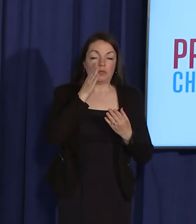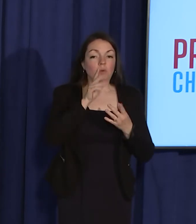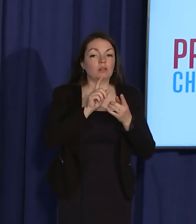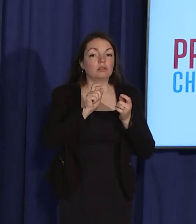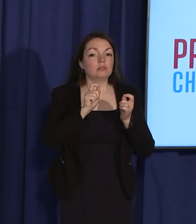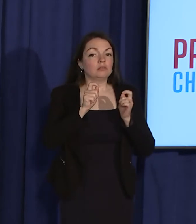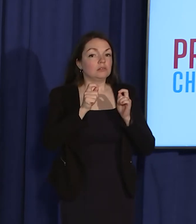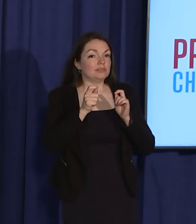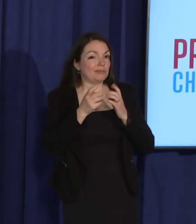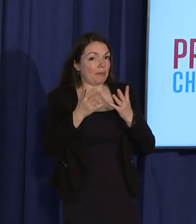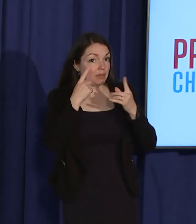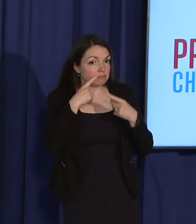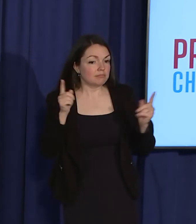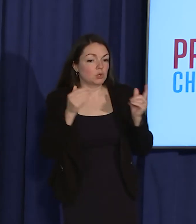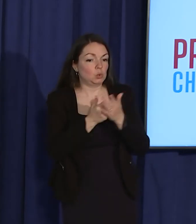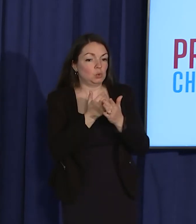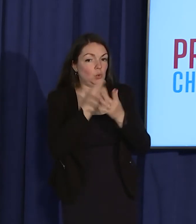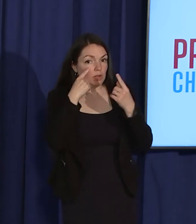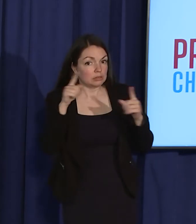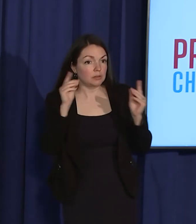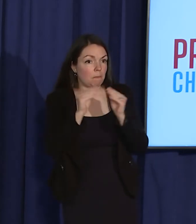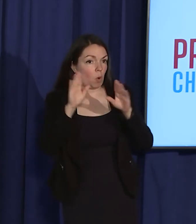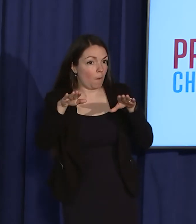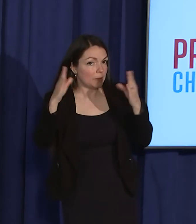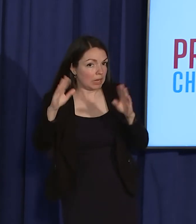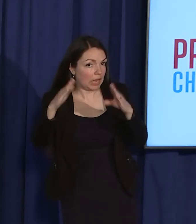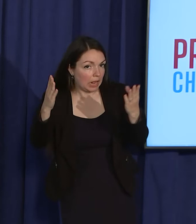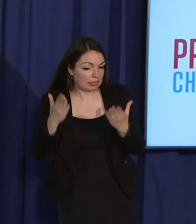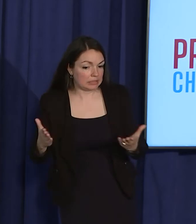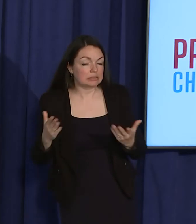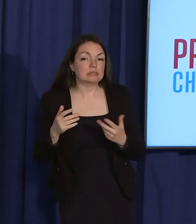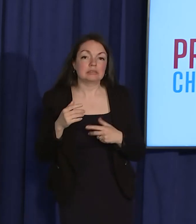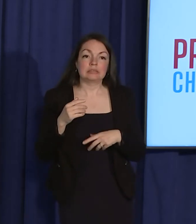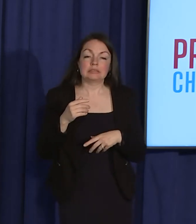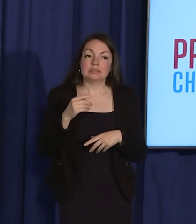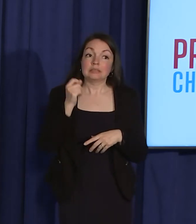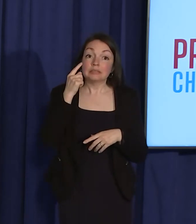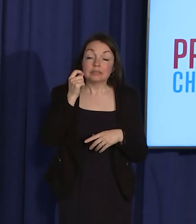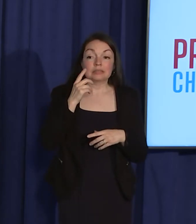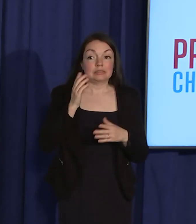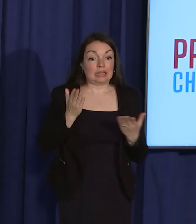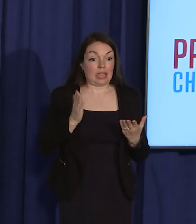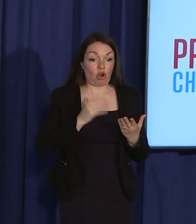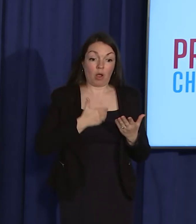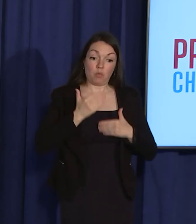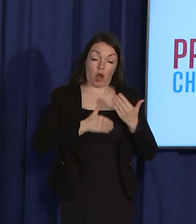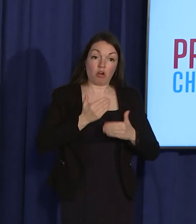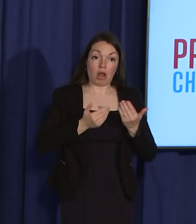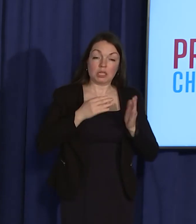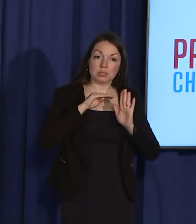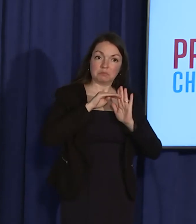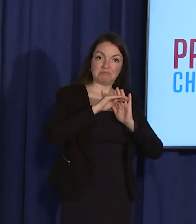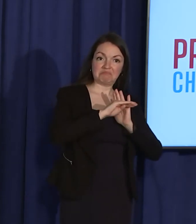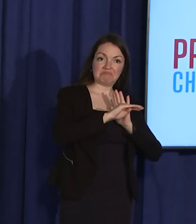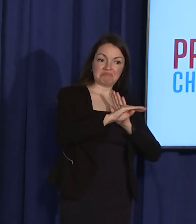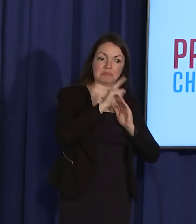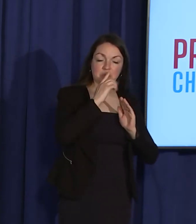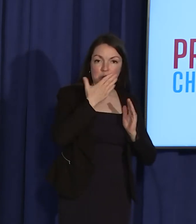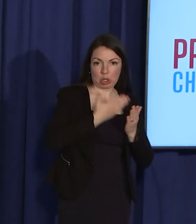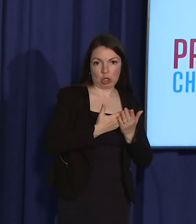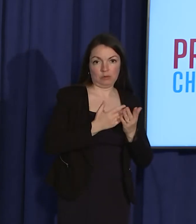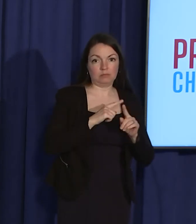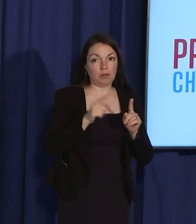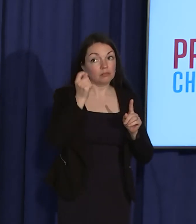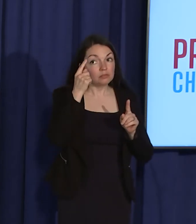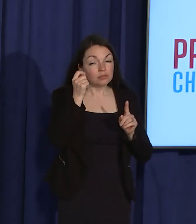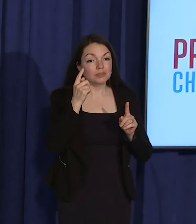and be announcing some additional reopening, because you heard we're making some really good progress here. But I want people to hear that within